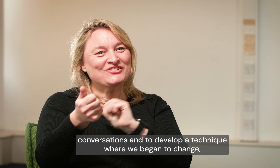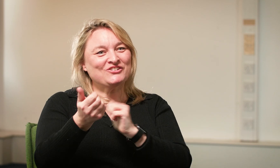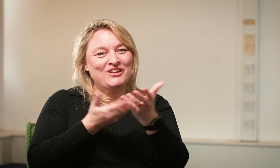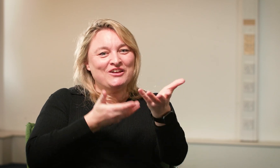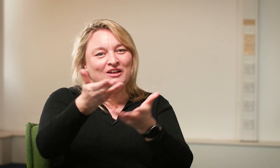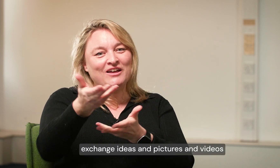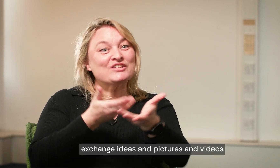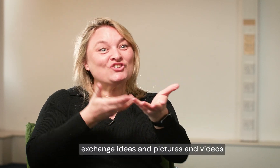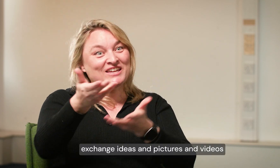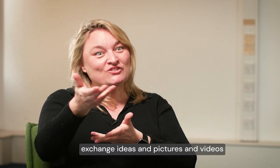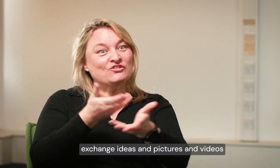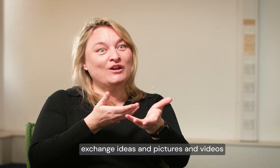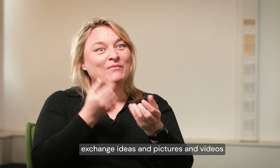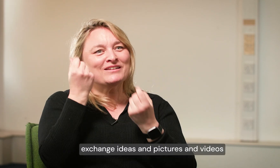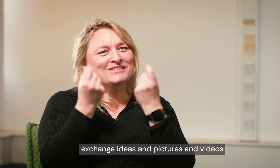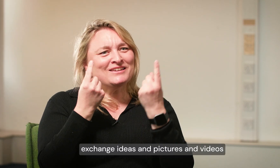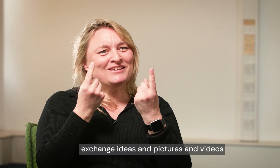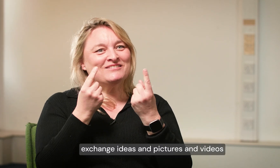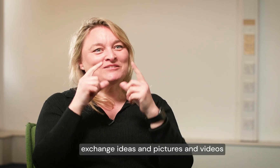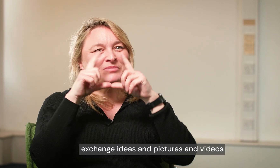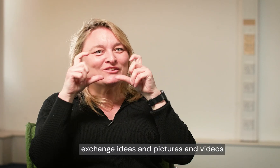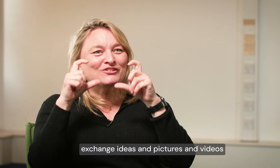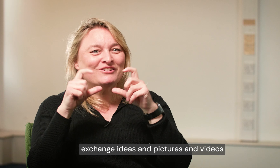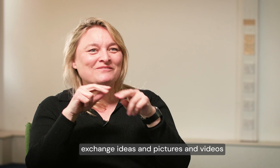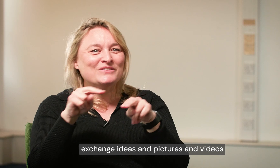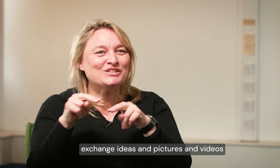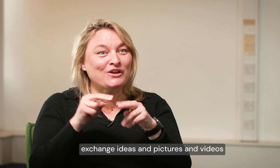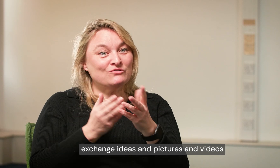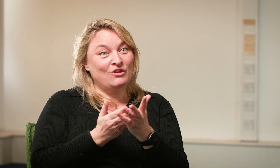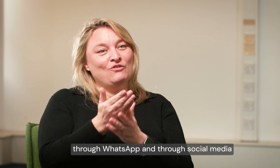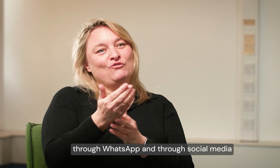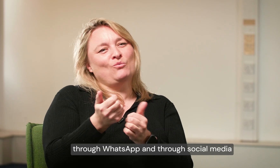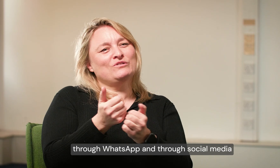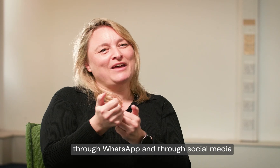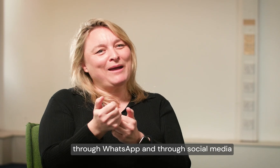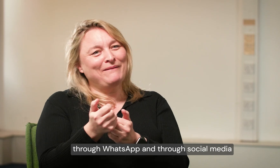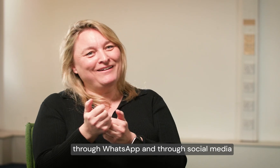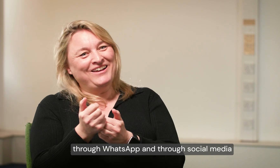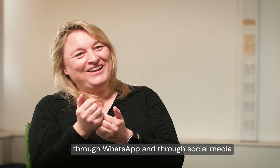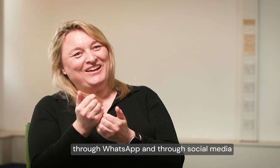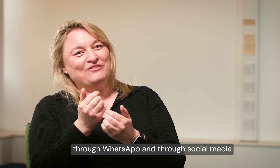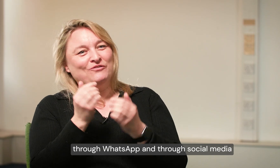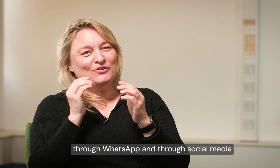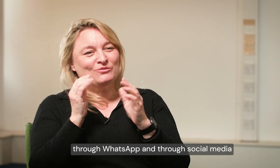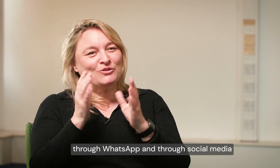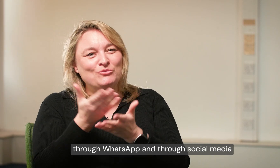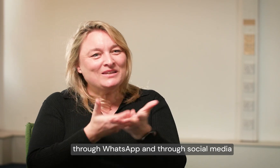to exchange ideas and pictures and videos through WhatsApp and through social